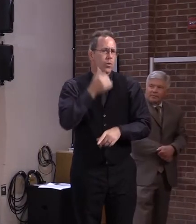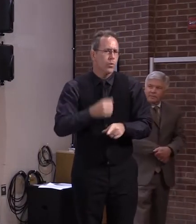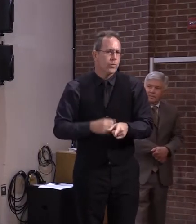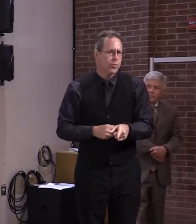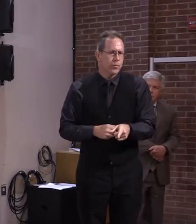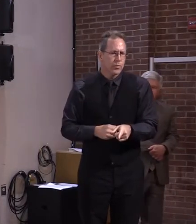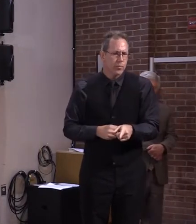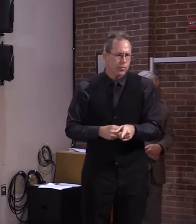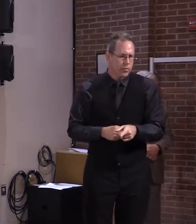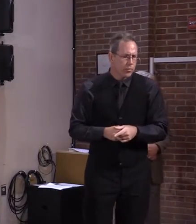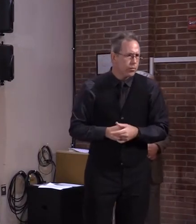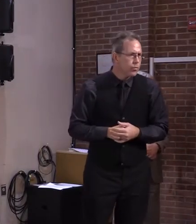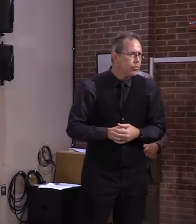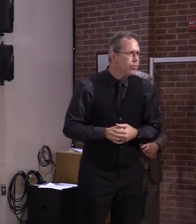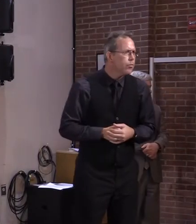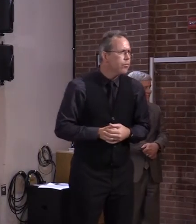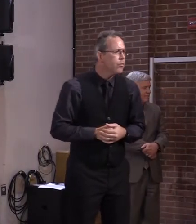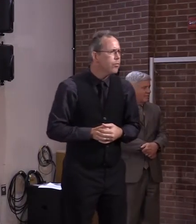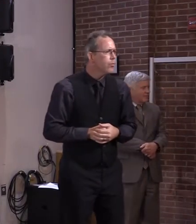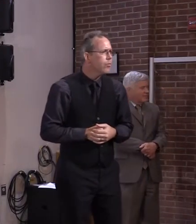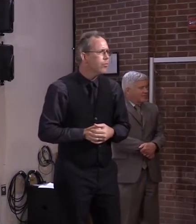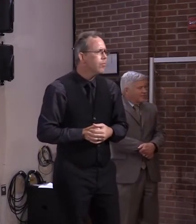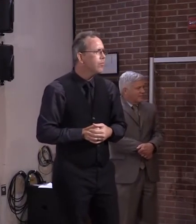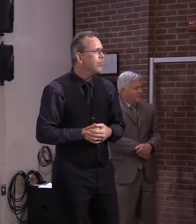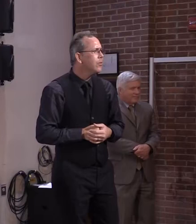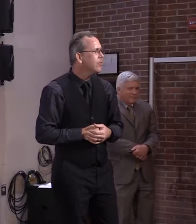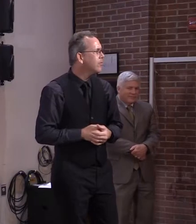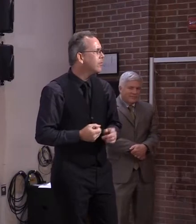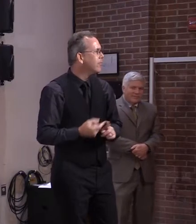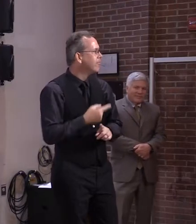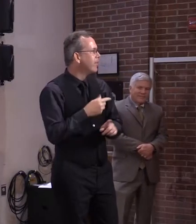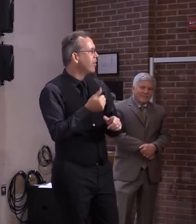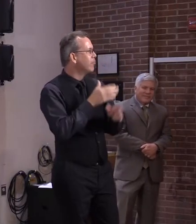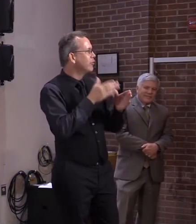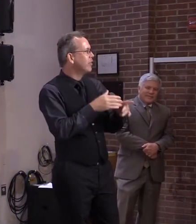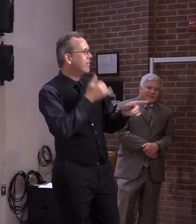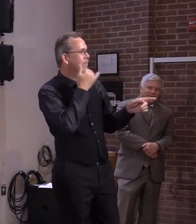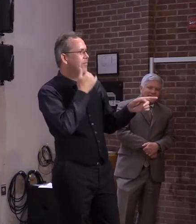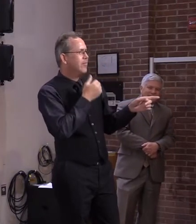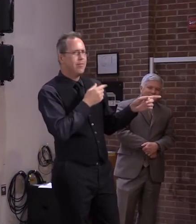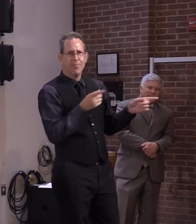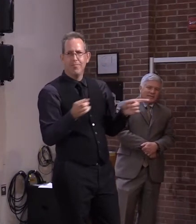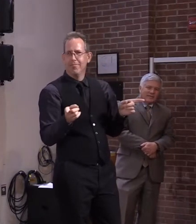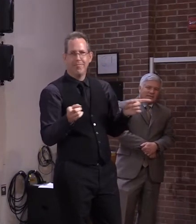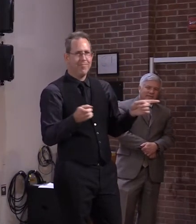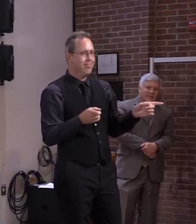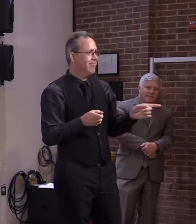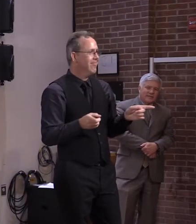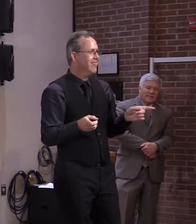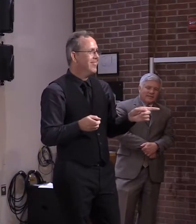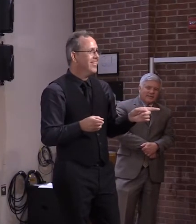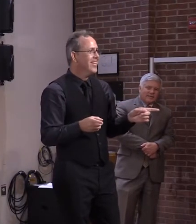Now to the phones, and we'll start with Lisa at the AP. Wait, we have yeah, one. So I guess going back to schools. Thank you. Sorry, Lisa.